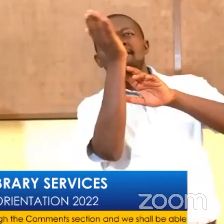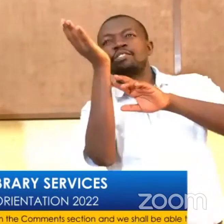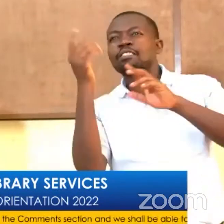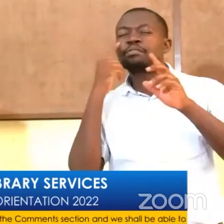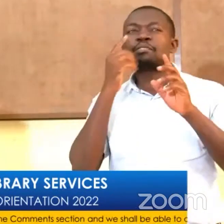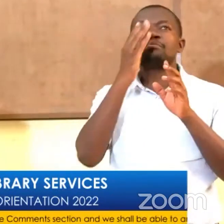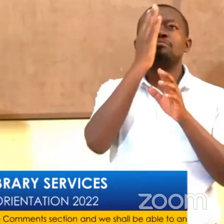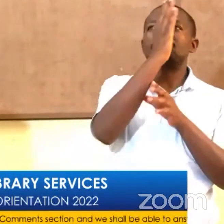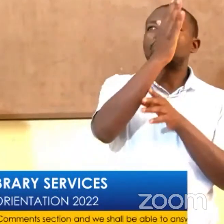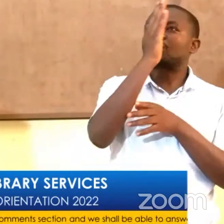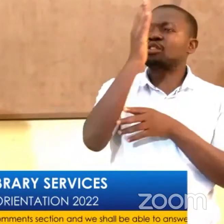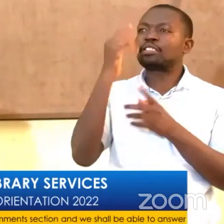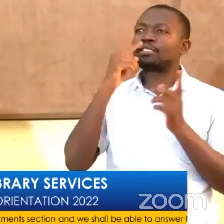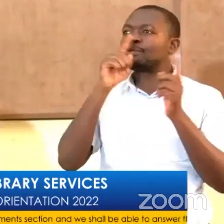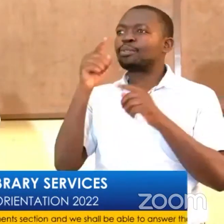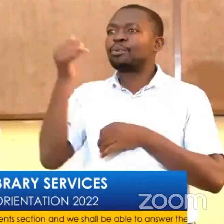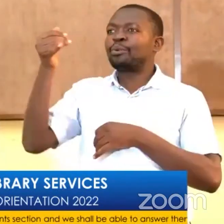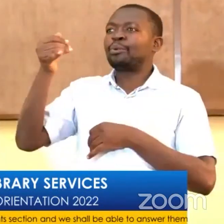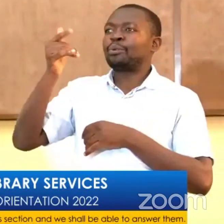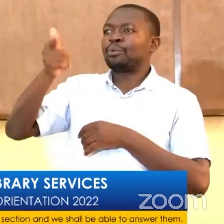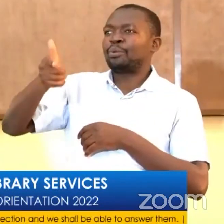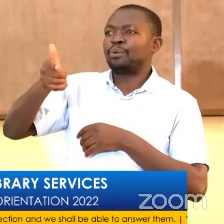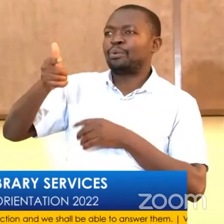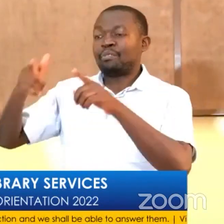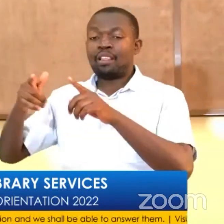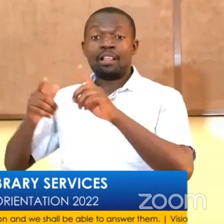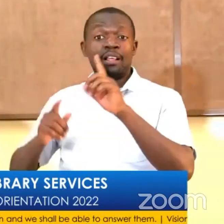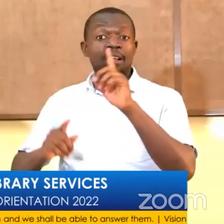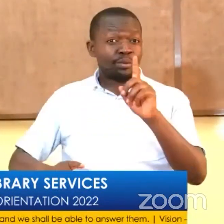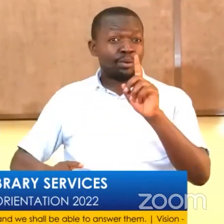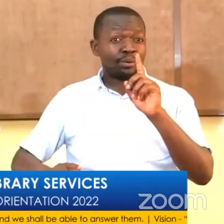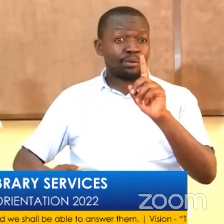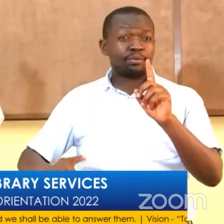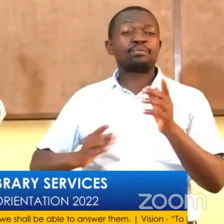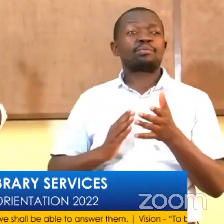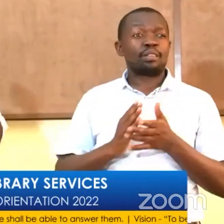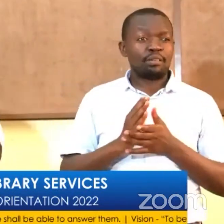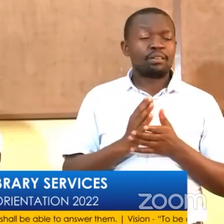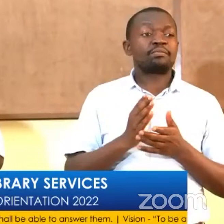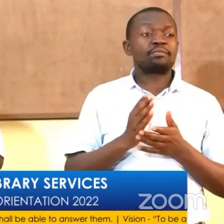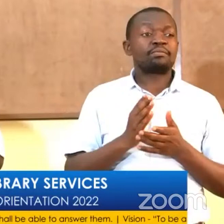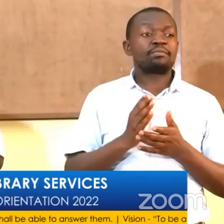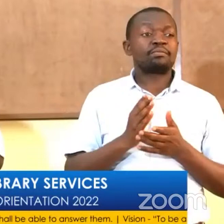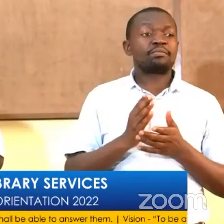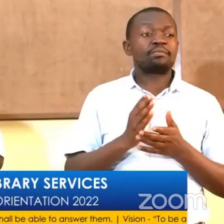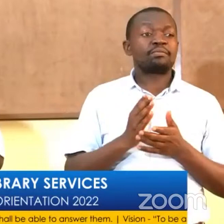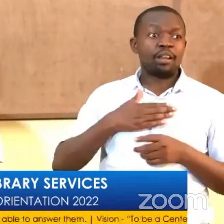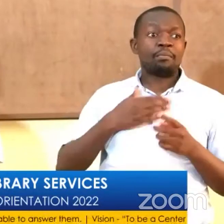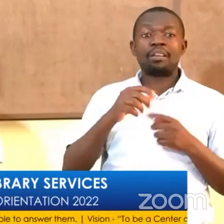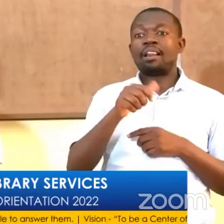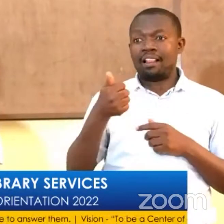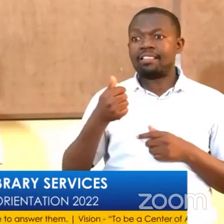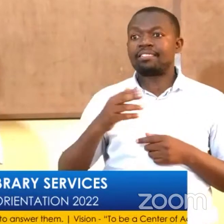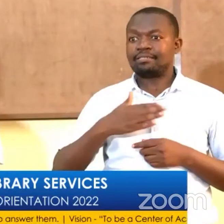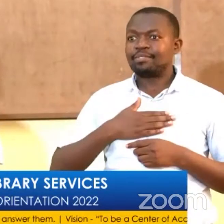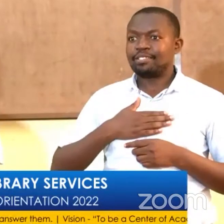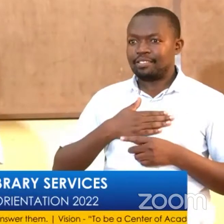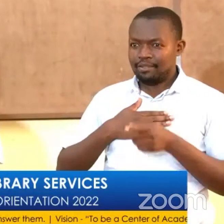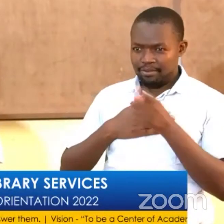washrooms. You are the rightful owner, but there are those who claim that you are not the rightful